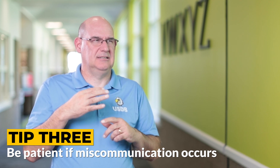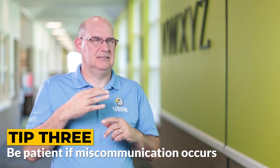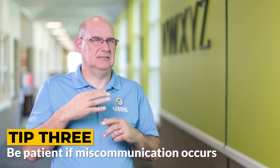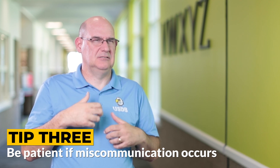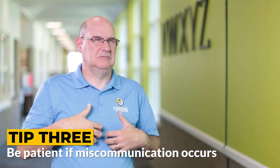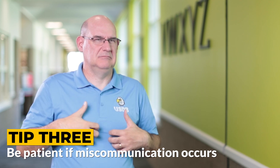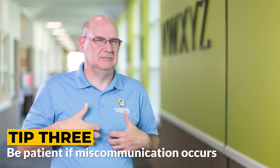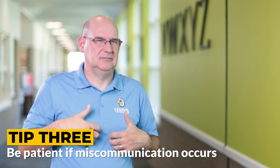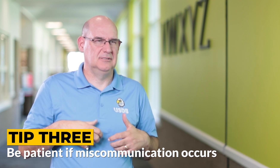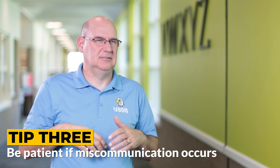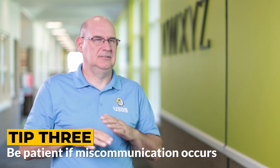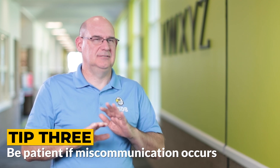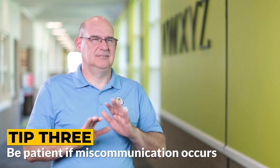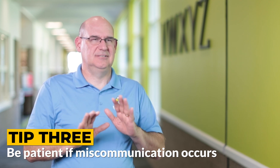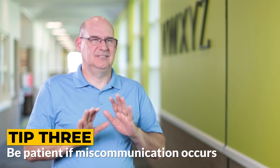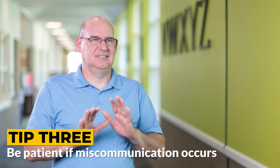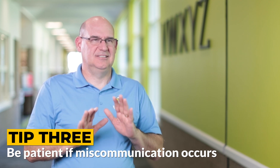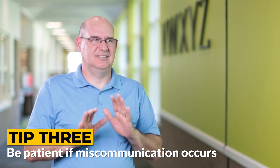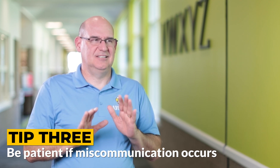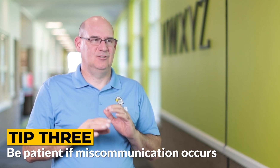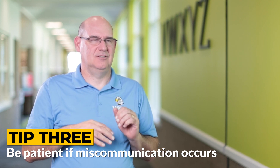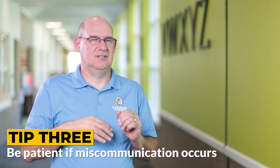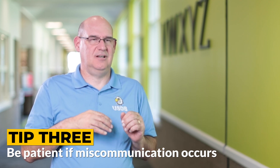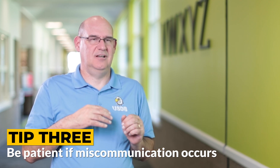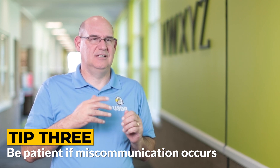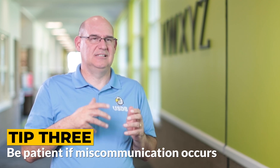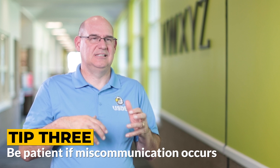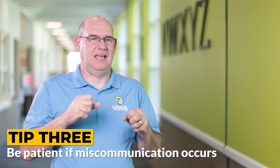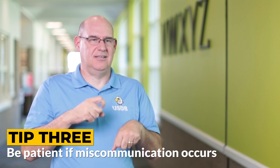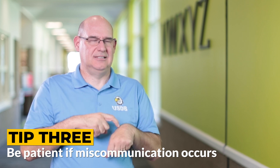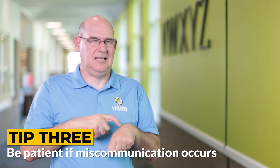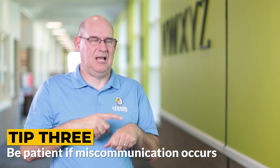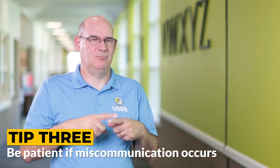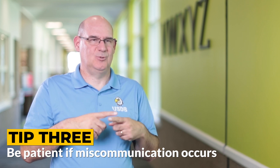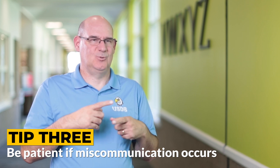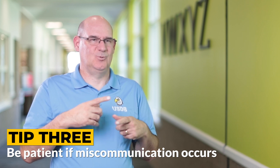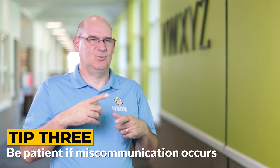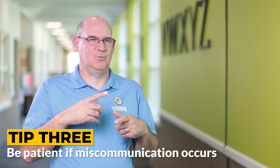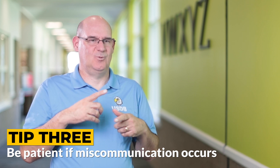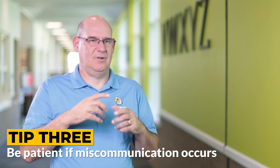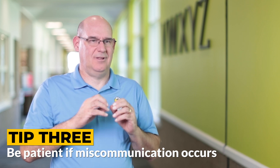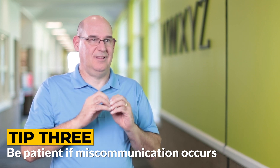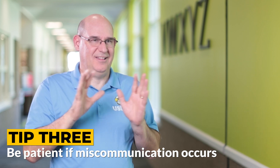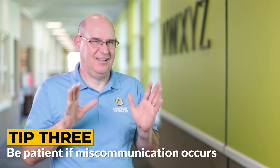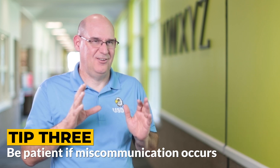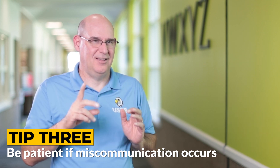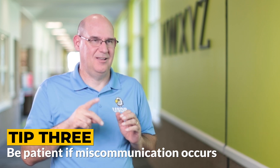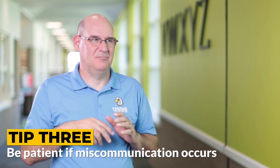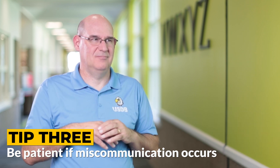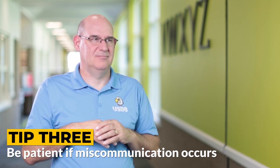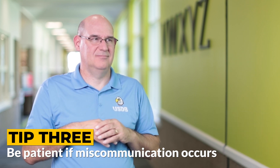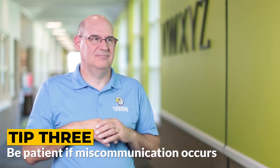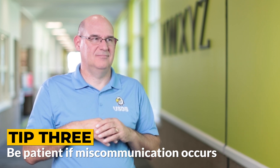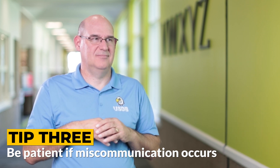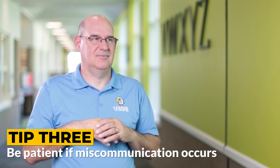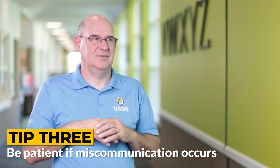anxious, irritated. There's no need for that. Take the time to clarify the communication, to clear up the